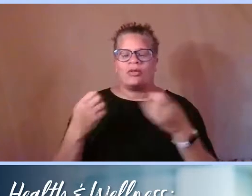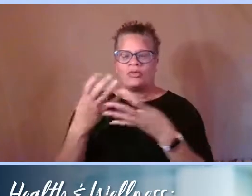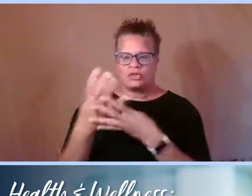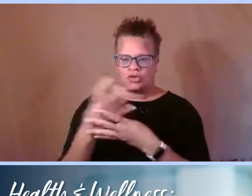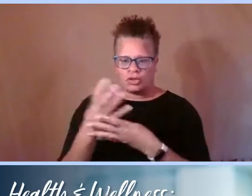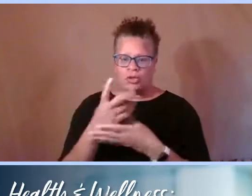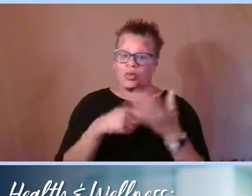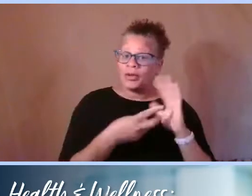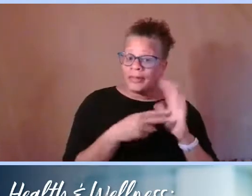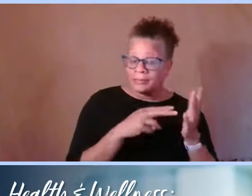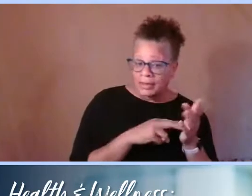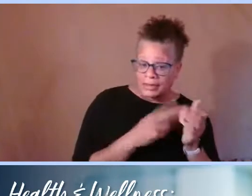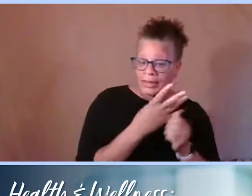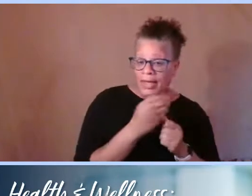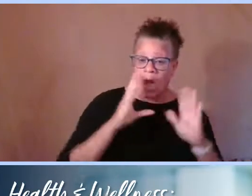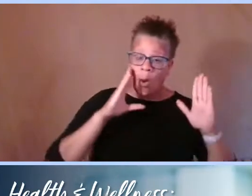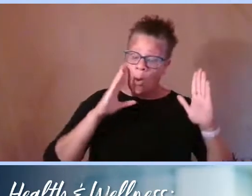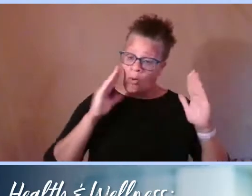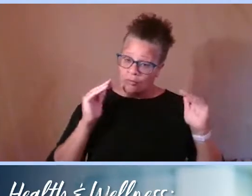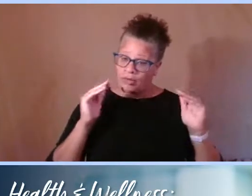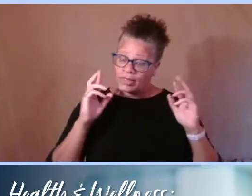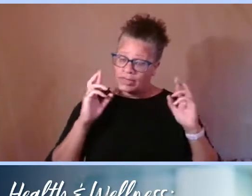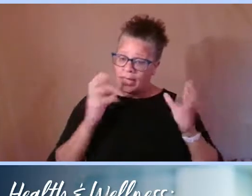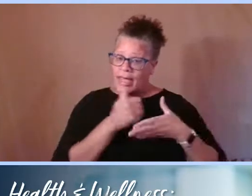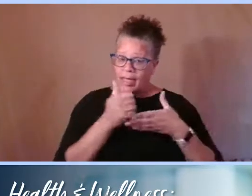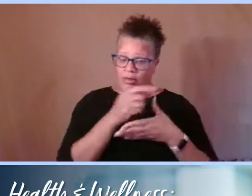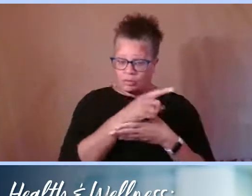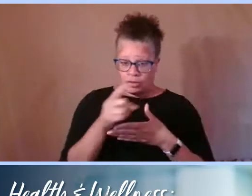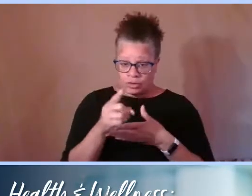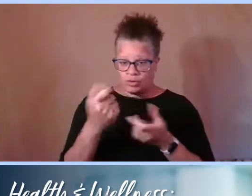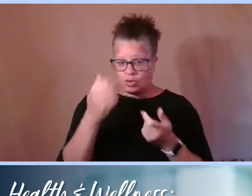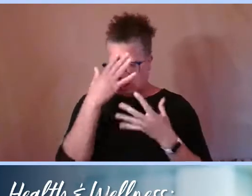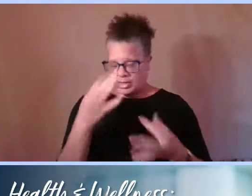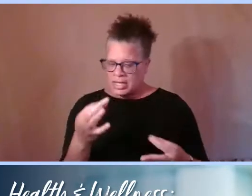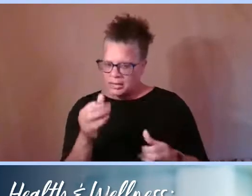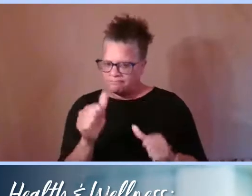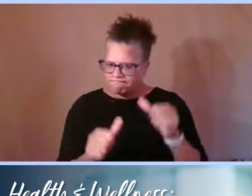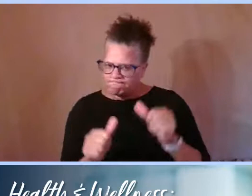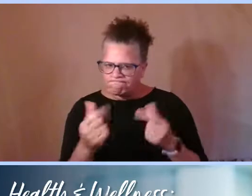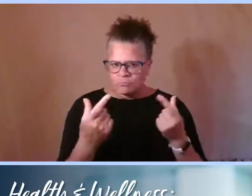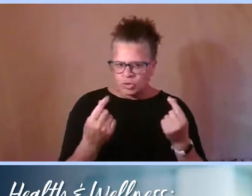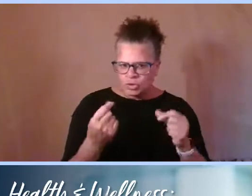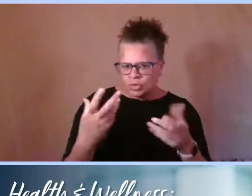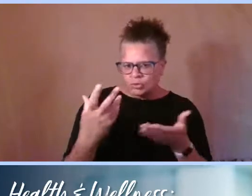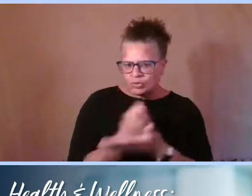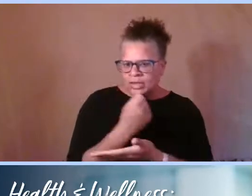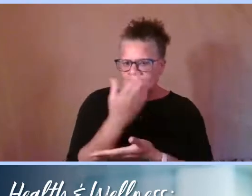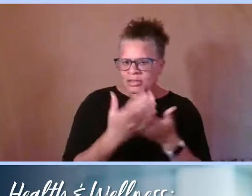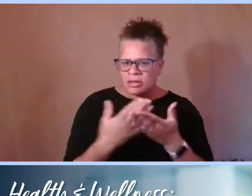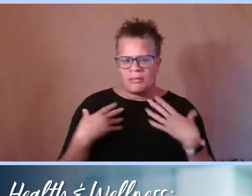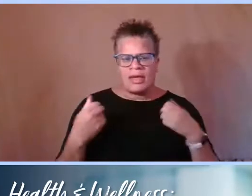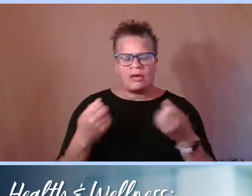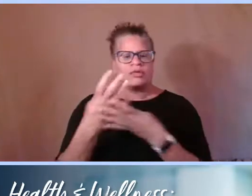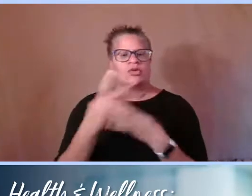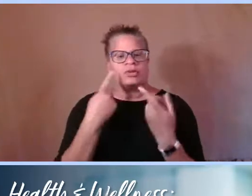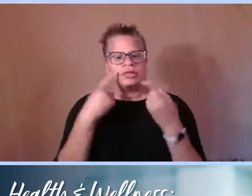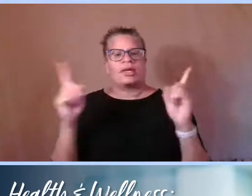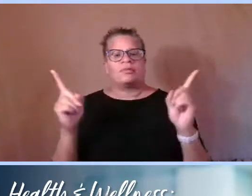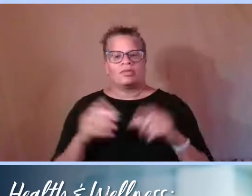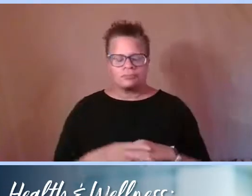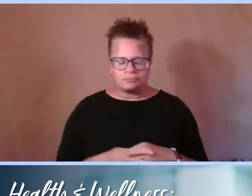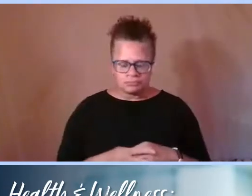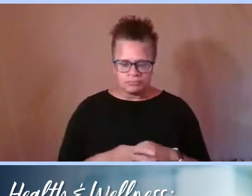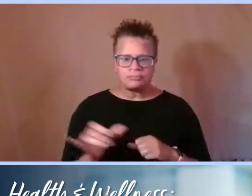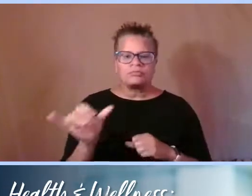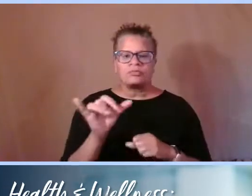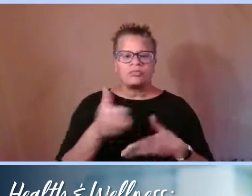they are, and hopefully help you to make decisions on where to get some of them accomplished. We also